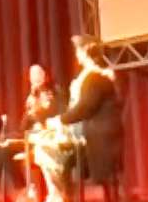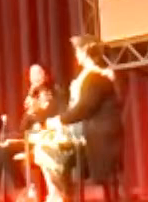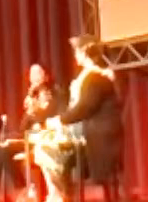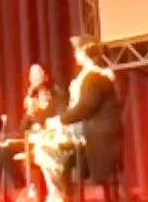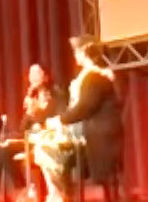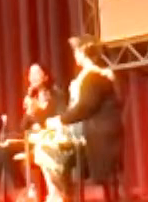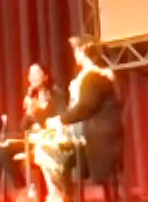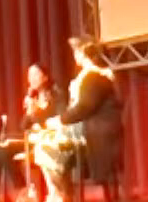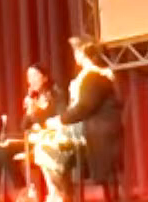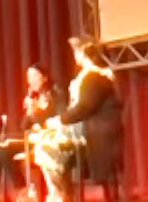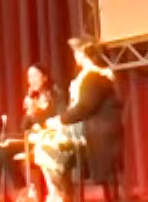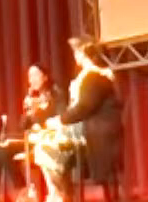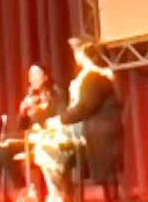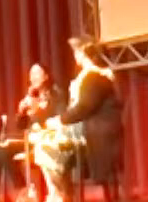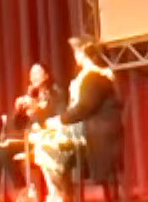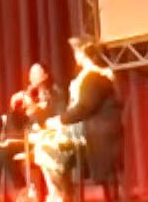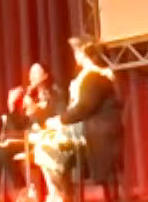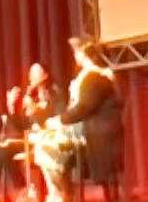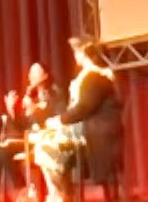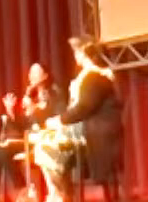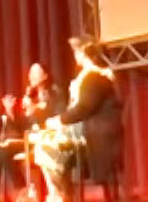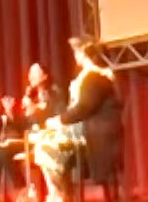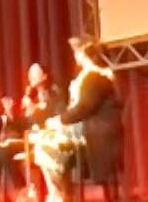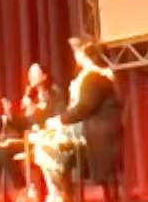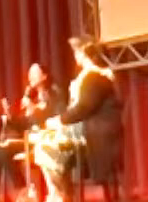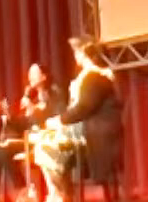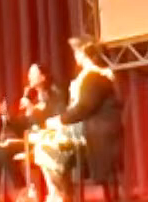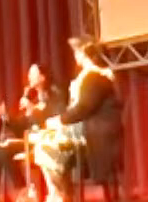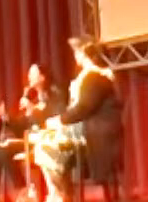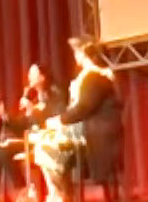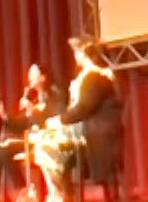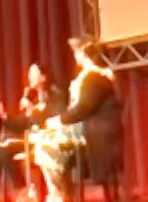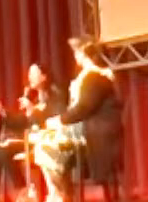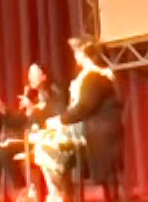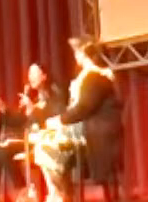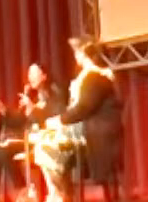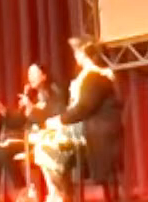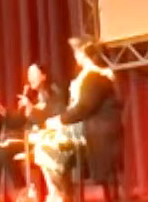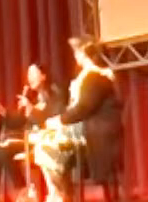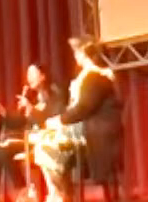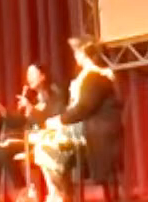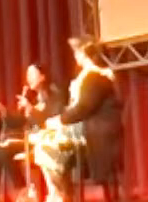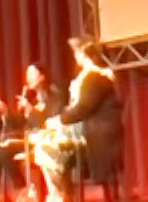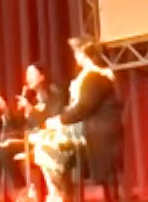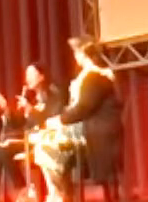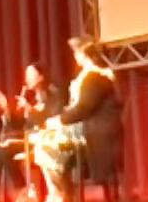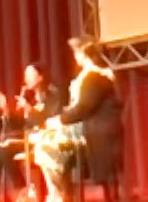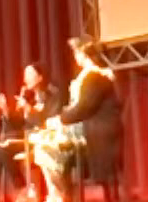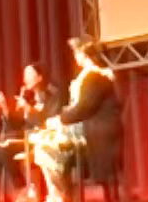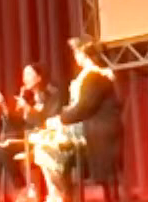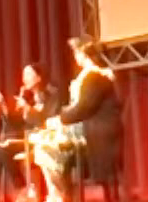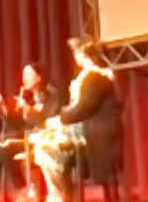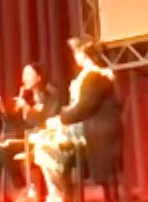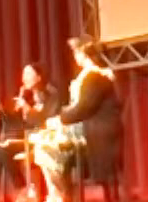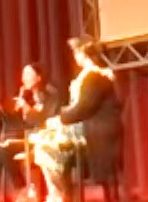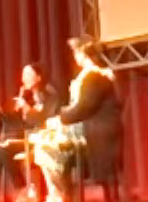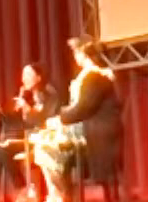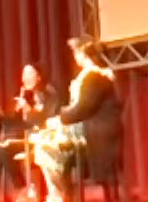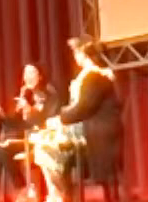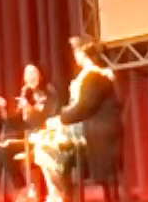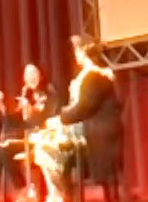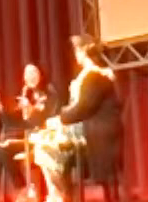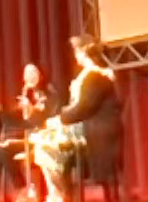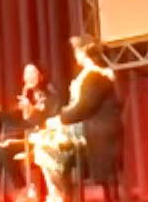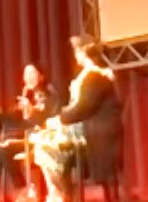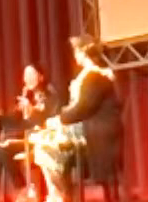honor our ancestors and elders, remember that. And then they have so elegantly come and integrated the